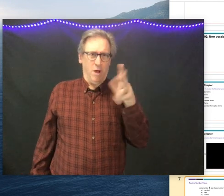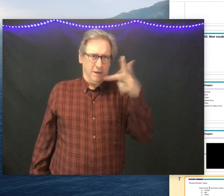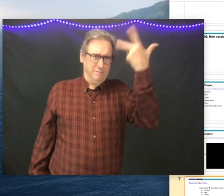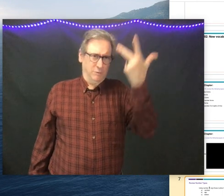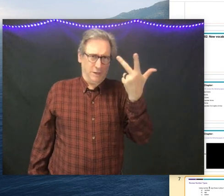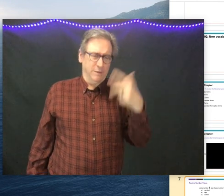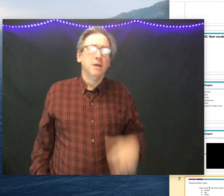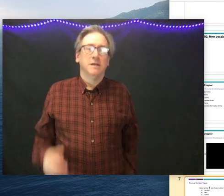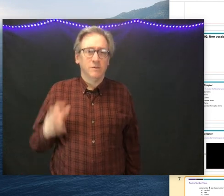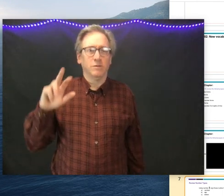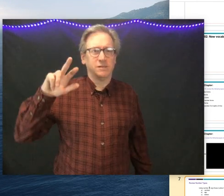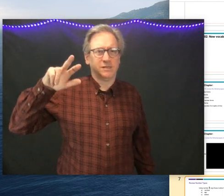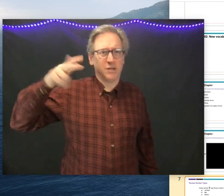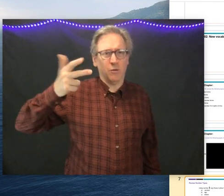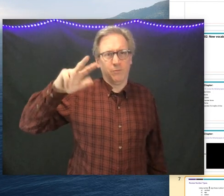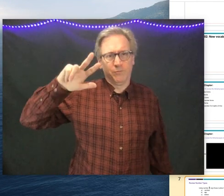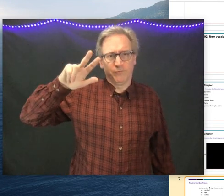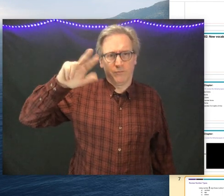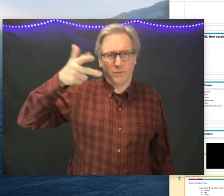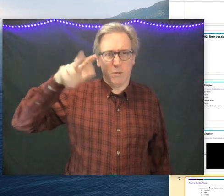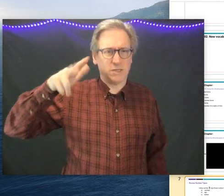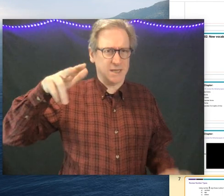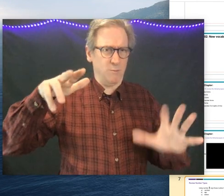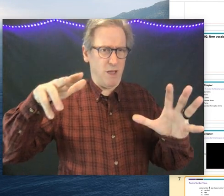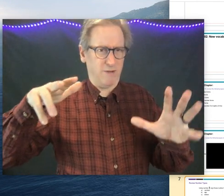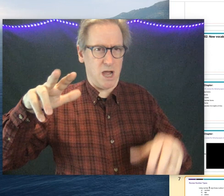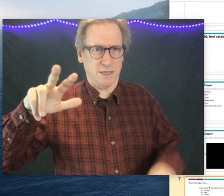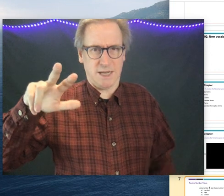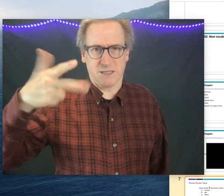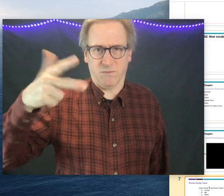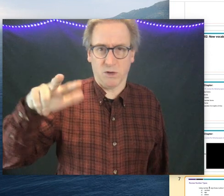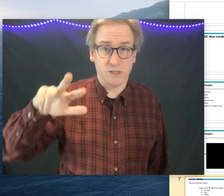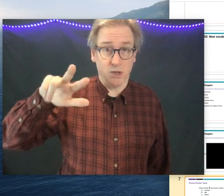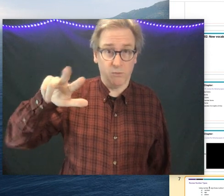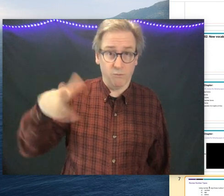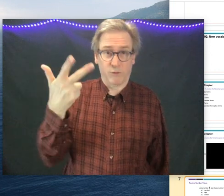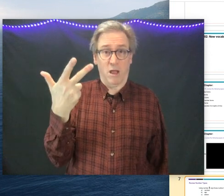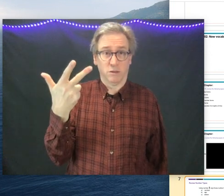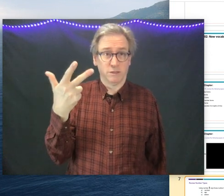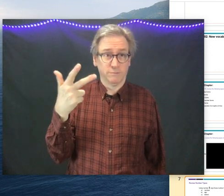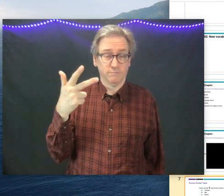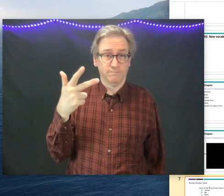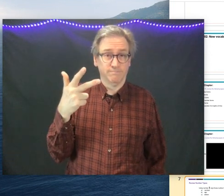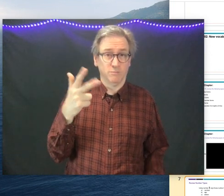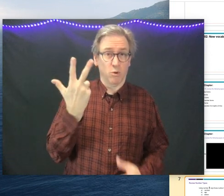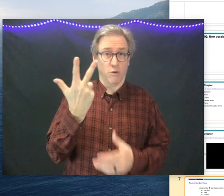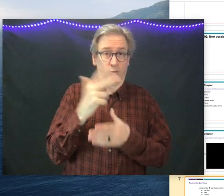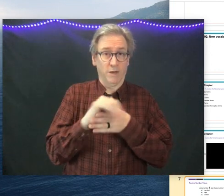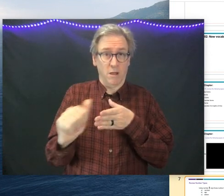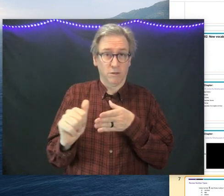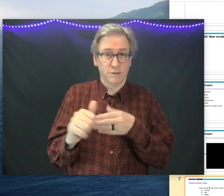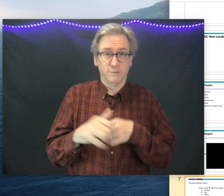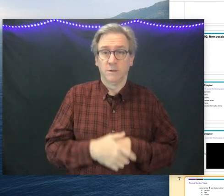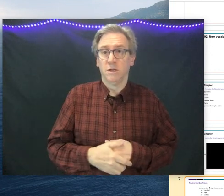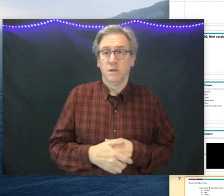3 what? 3. So most of the time we'll have a context for it. So $3 or